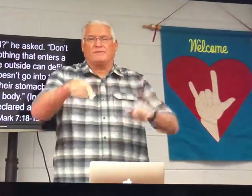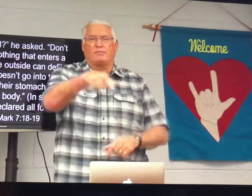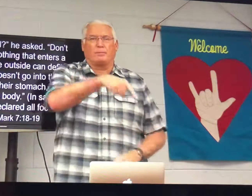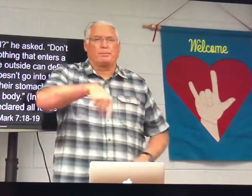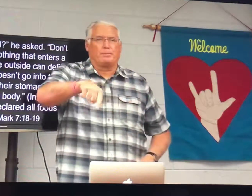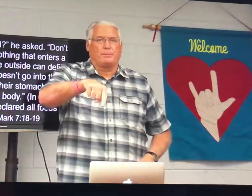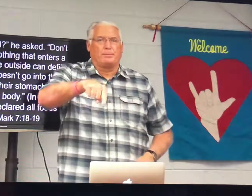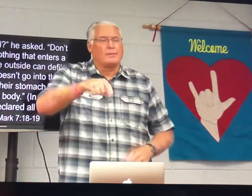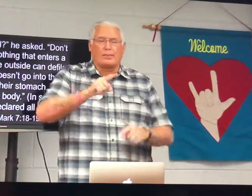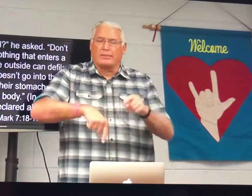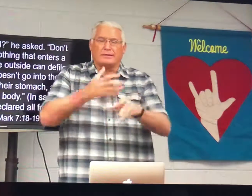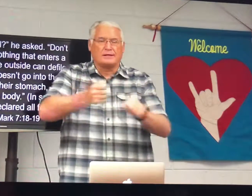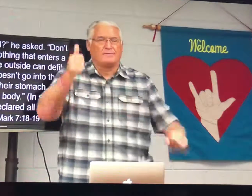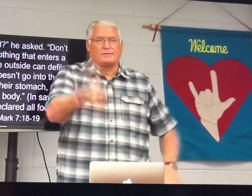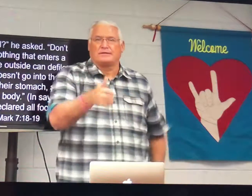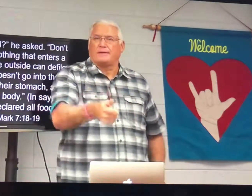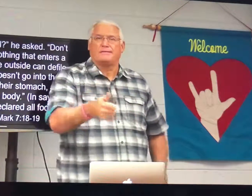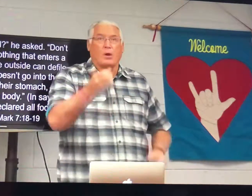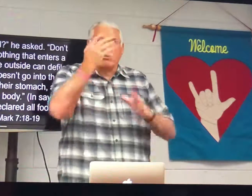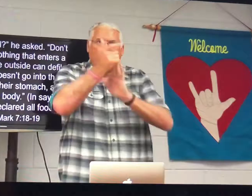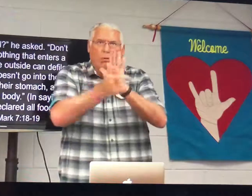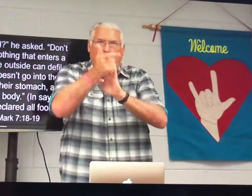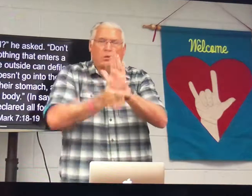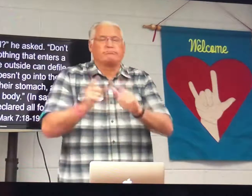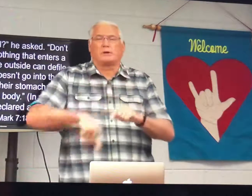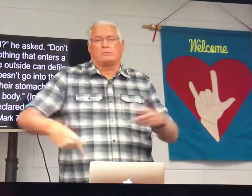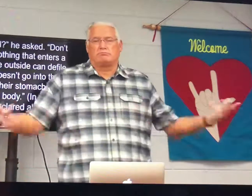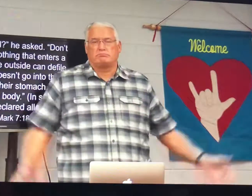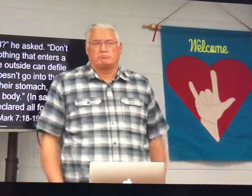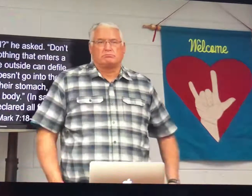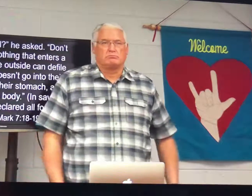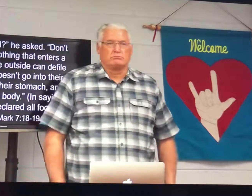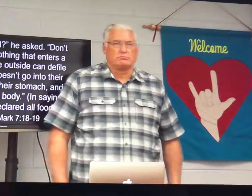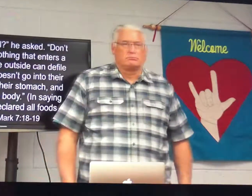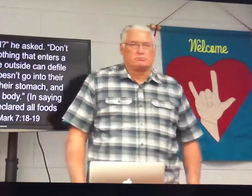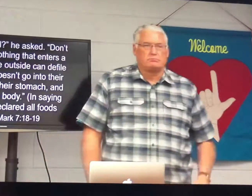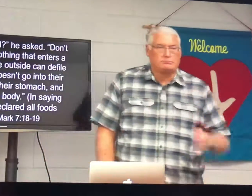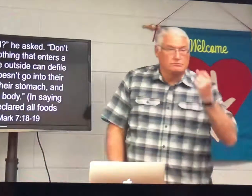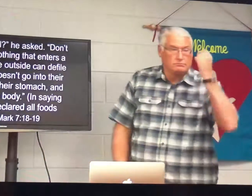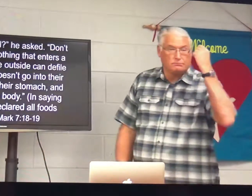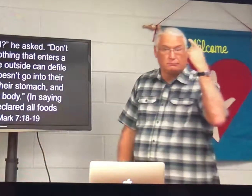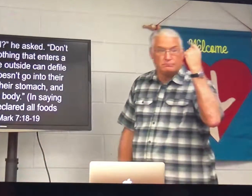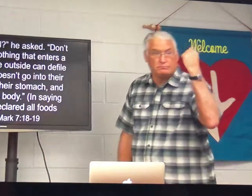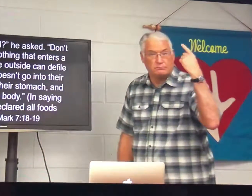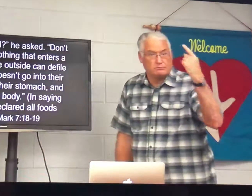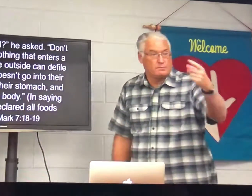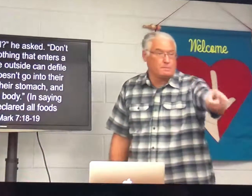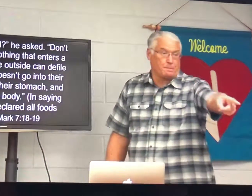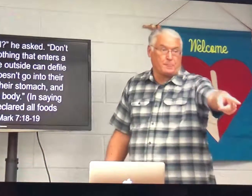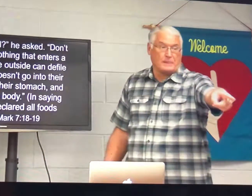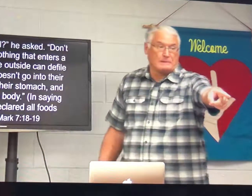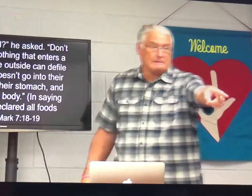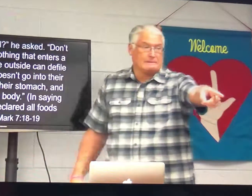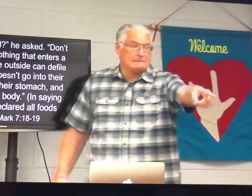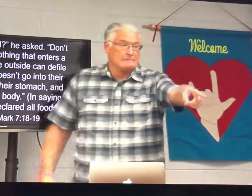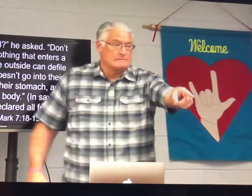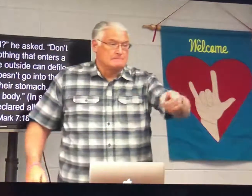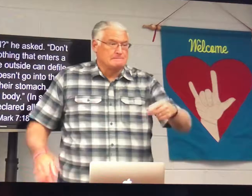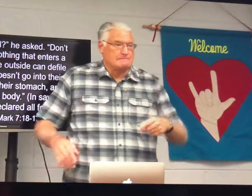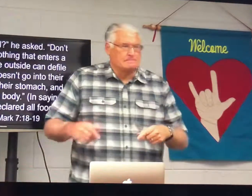That really is his changeup to the righties. Really, he gets a lot of depth with that pitch, but the change of speed, you